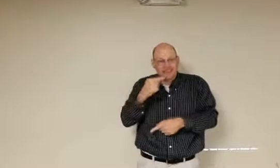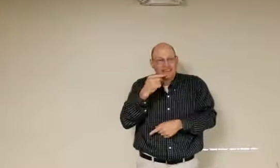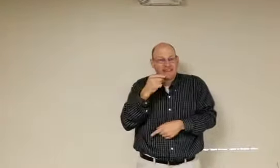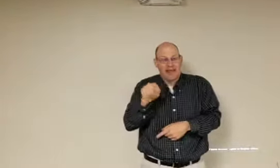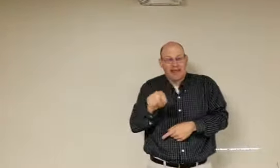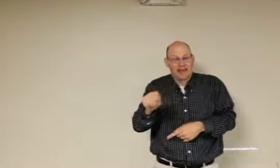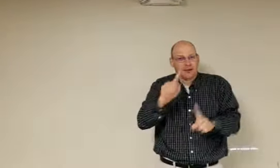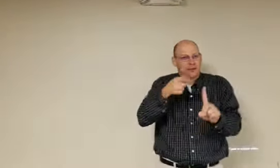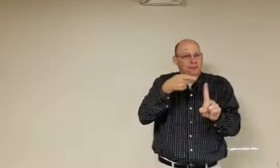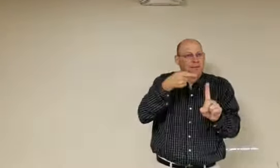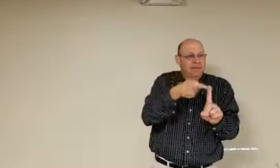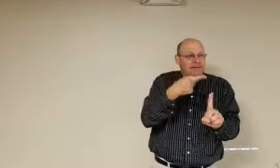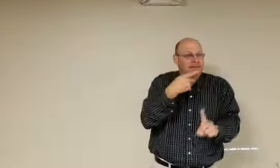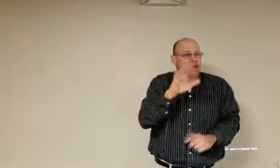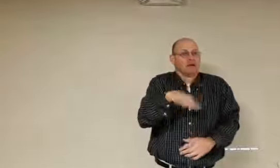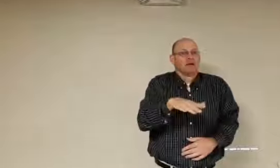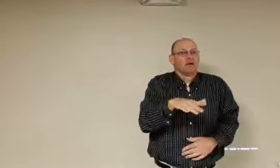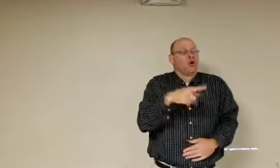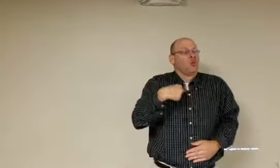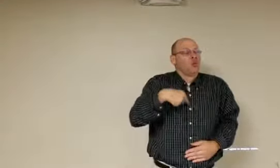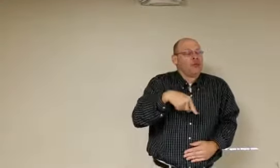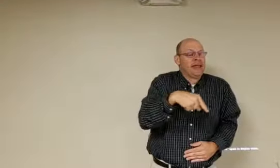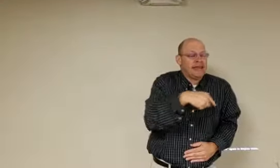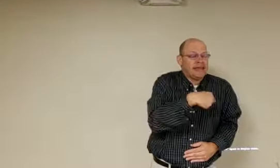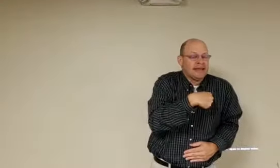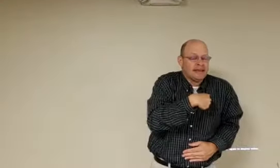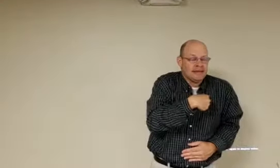along the lines, it says specifically,